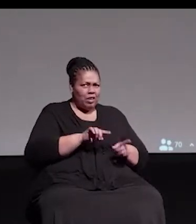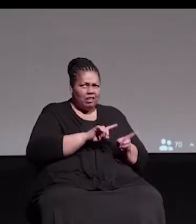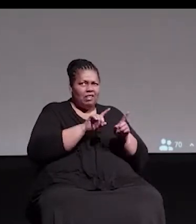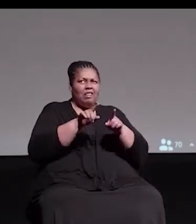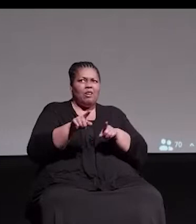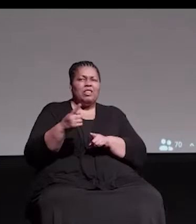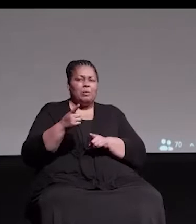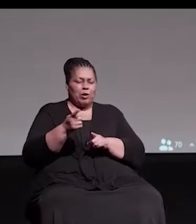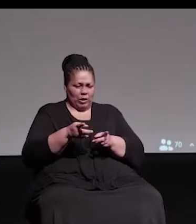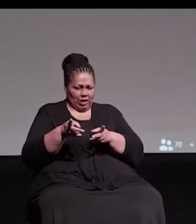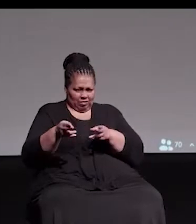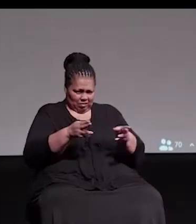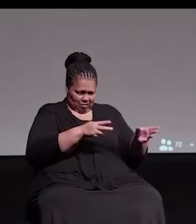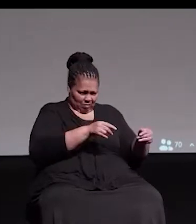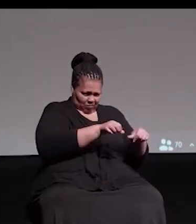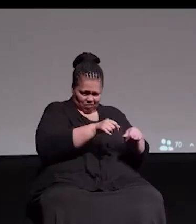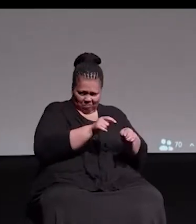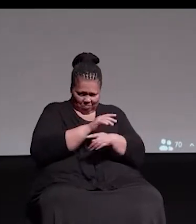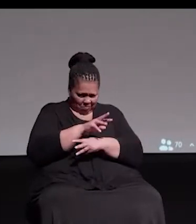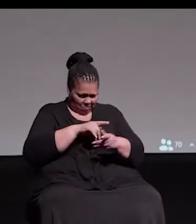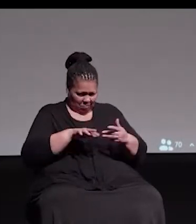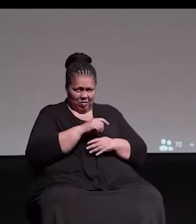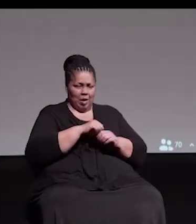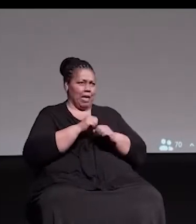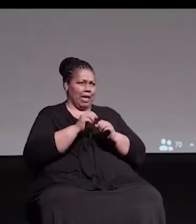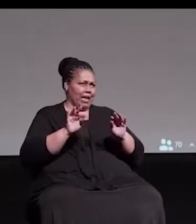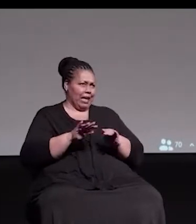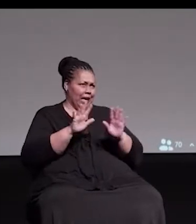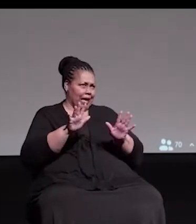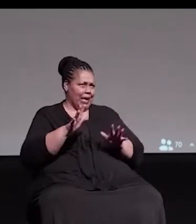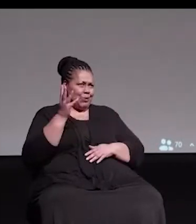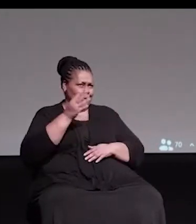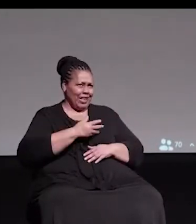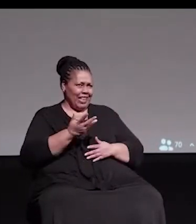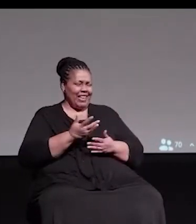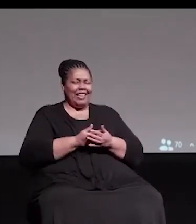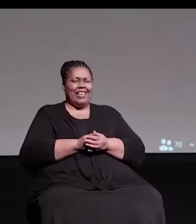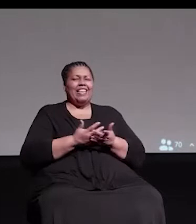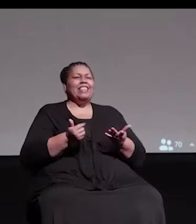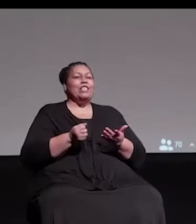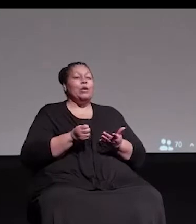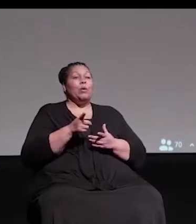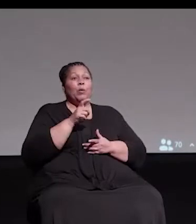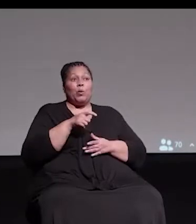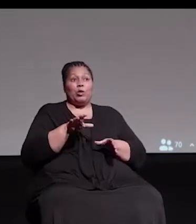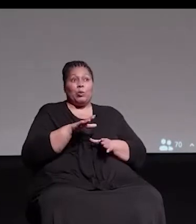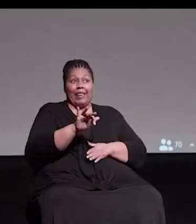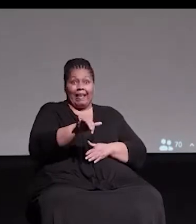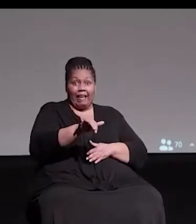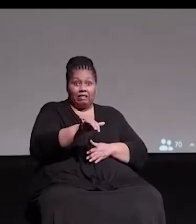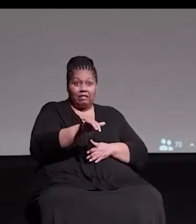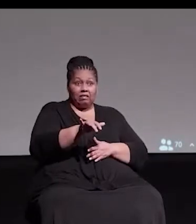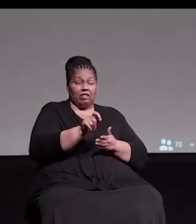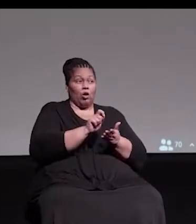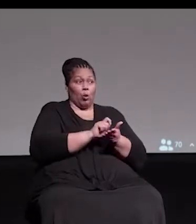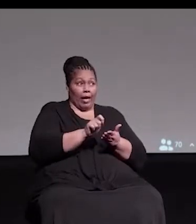whatever. So that's sort of the obvious, whomever's doing that, right? Either it's